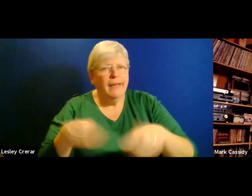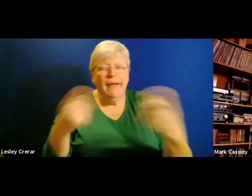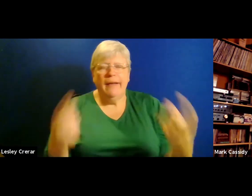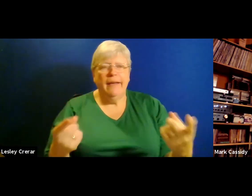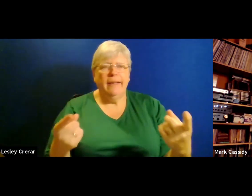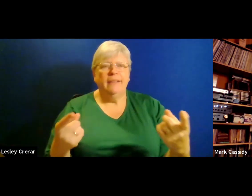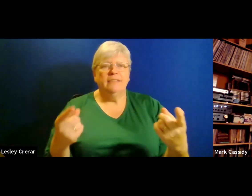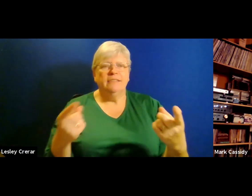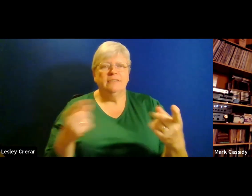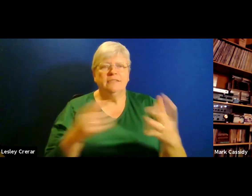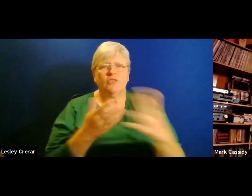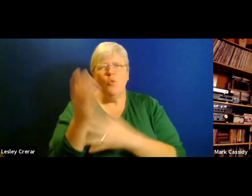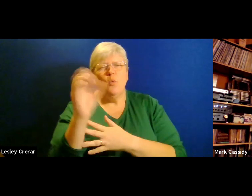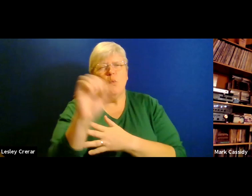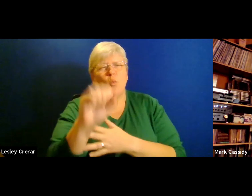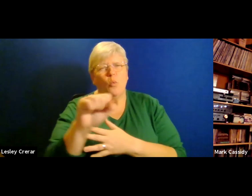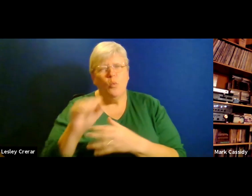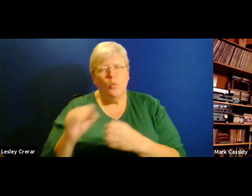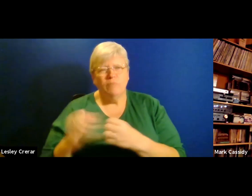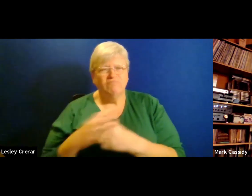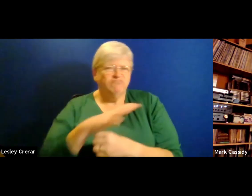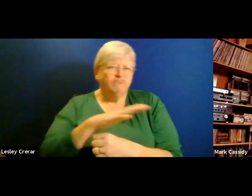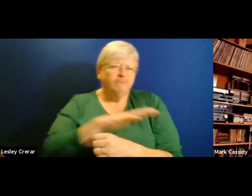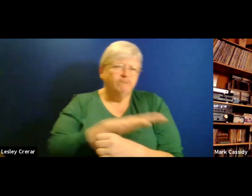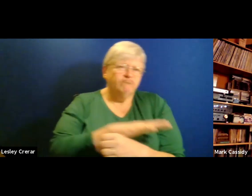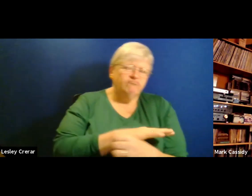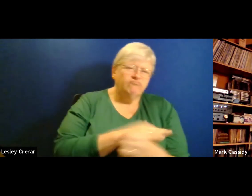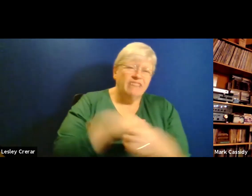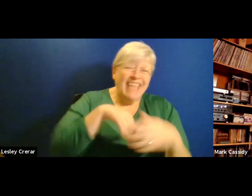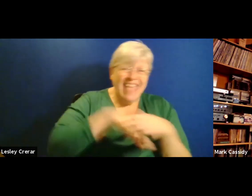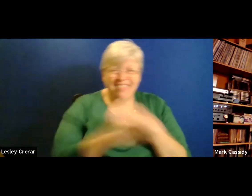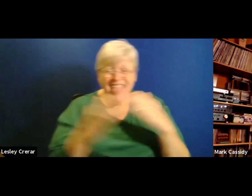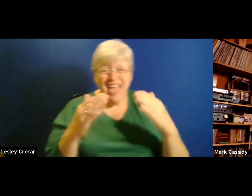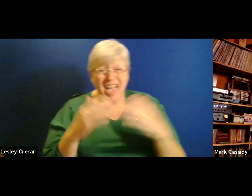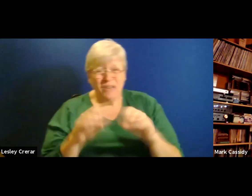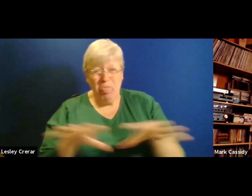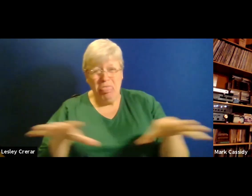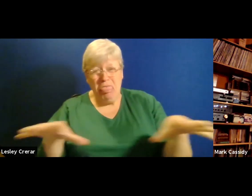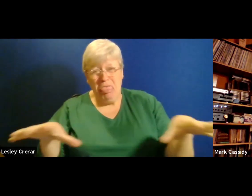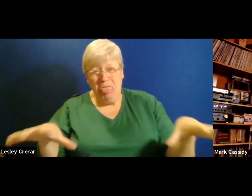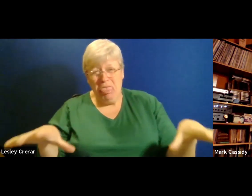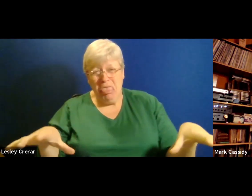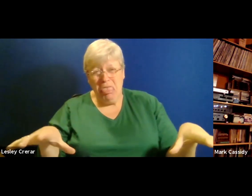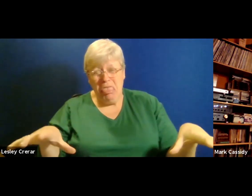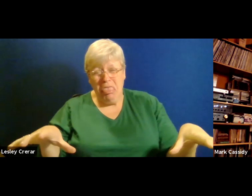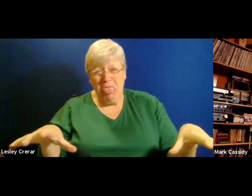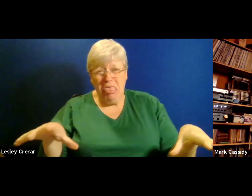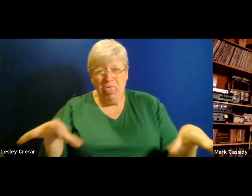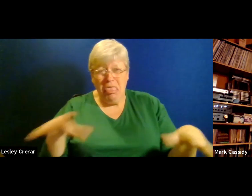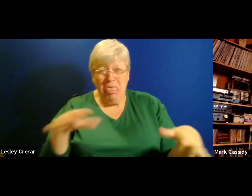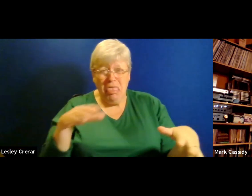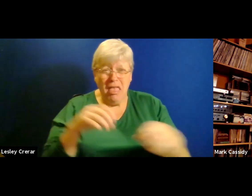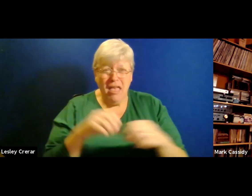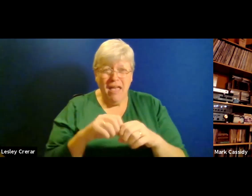Reaching through keyholes, it creeps over sill, then once inside, spreads everywhere, infiltrates the